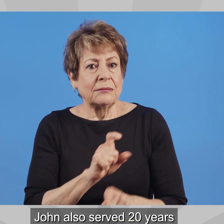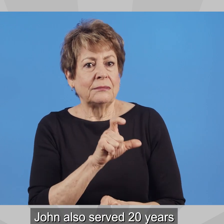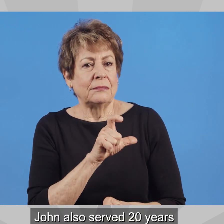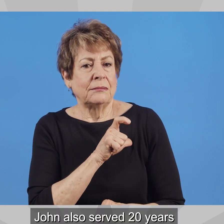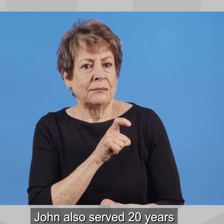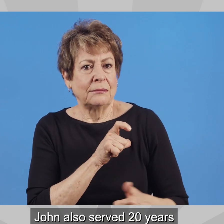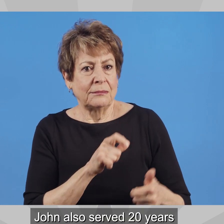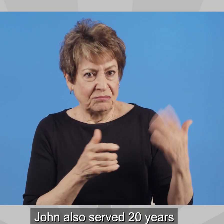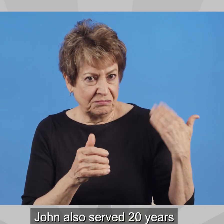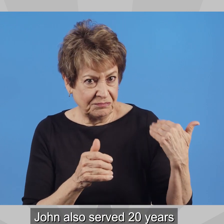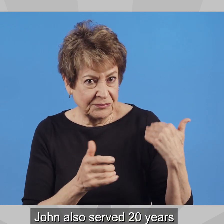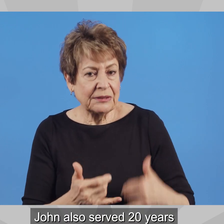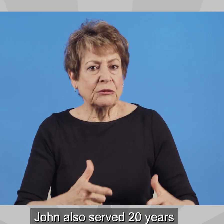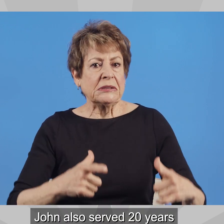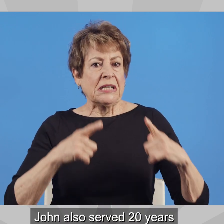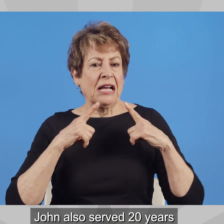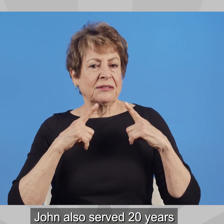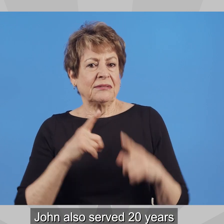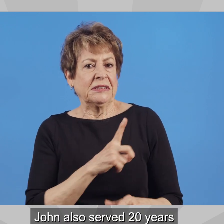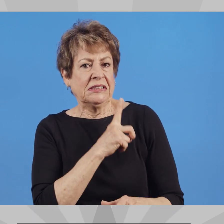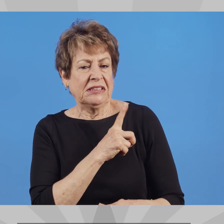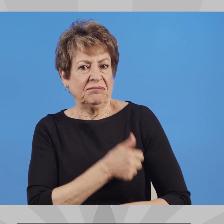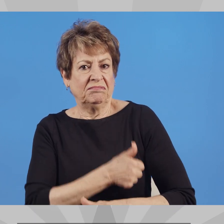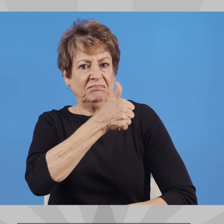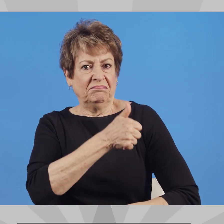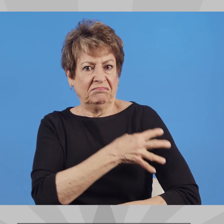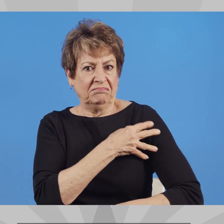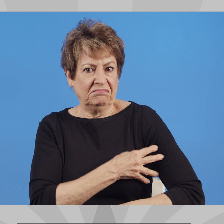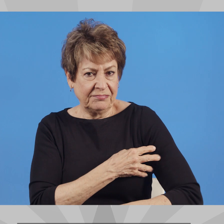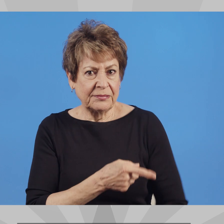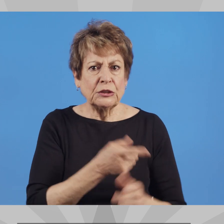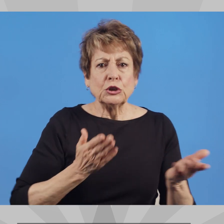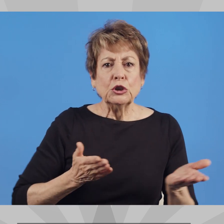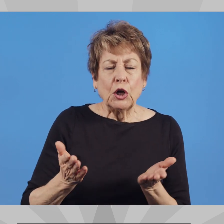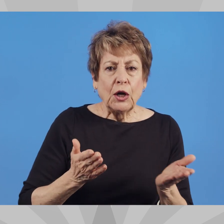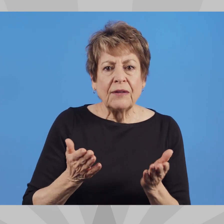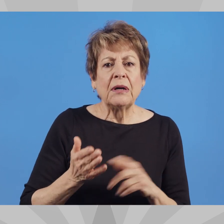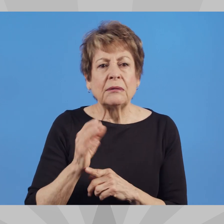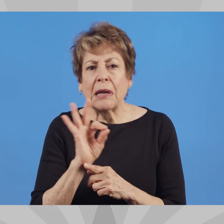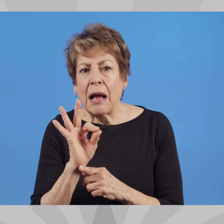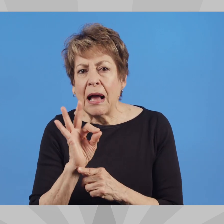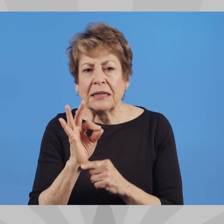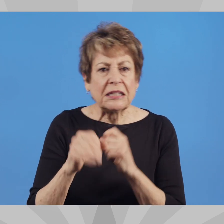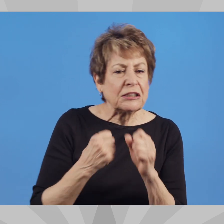John also served 20 years as a police officer, retiring as a detective sergeant.